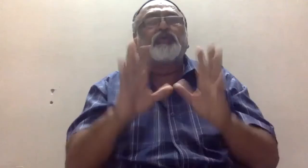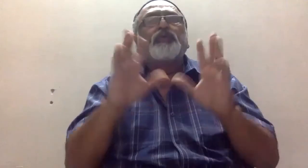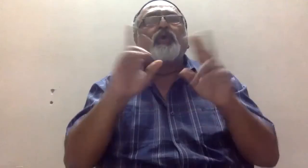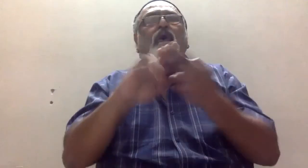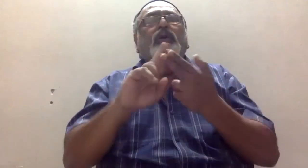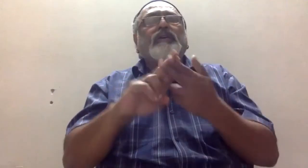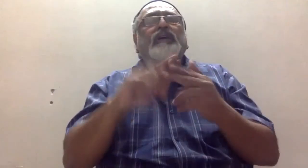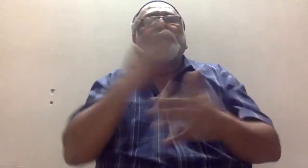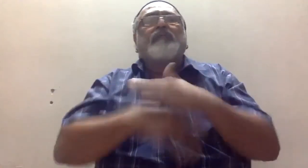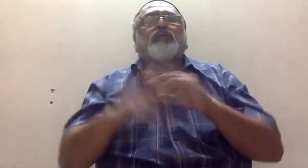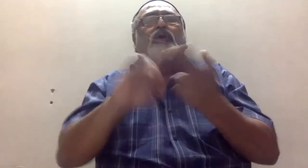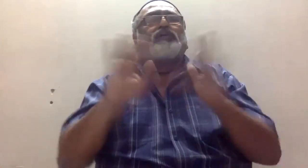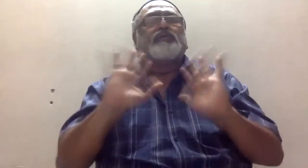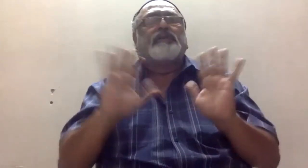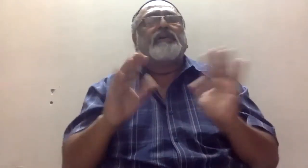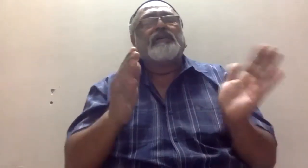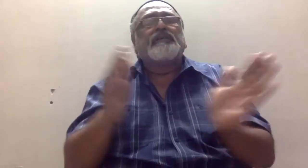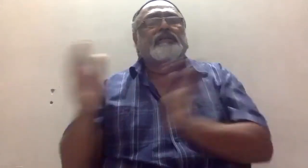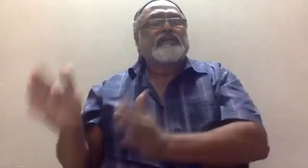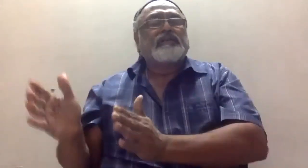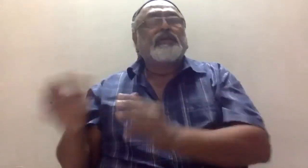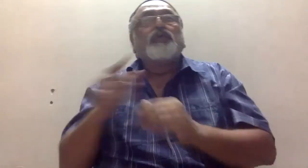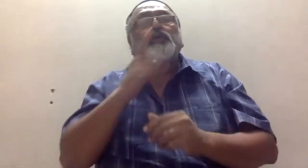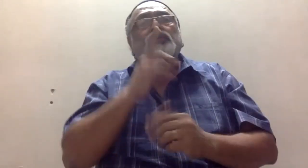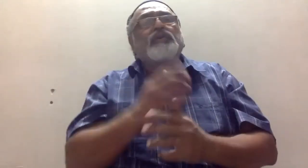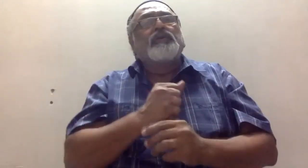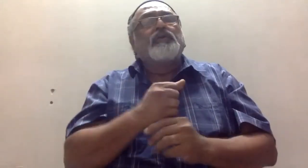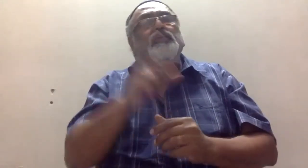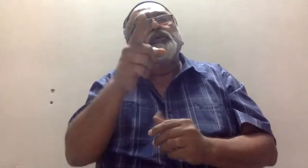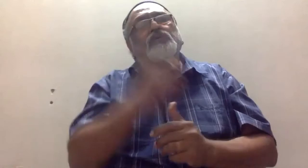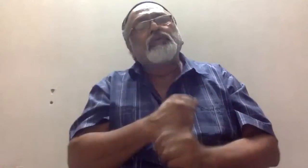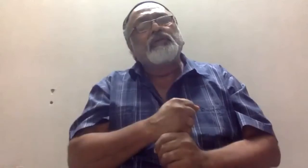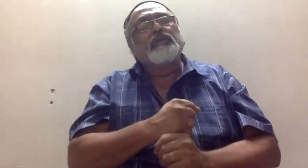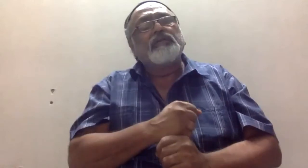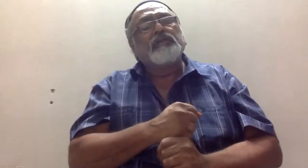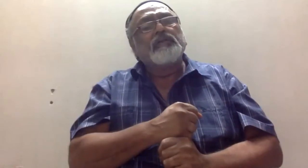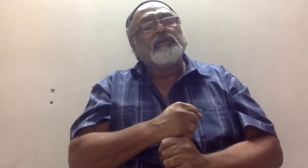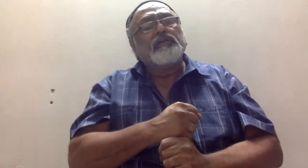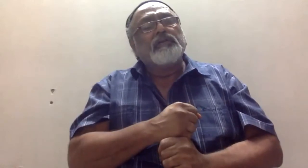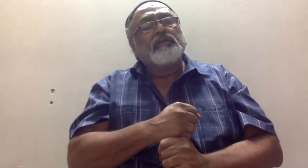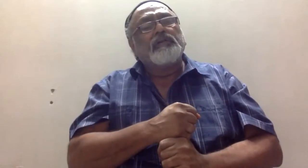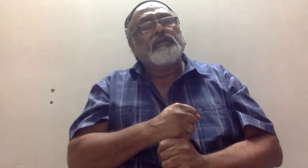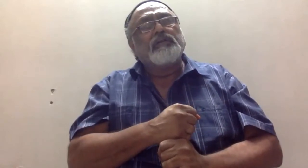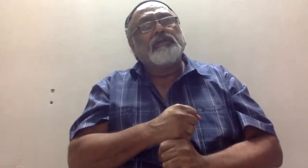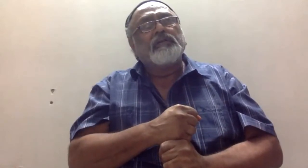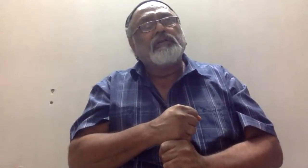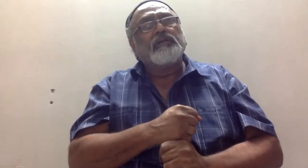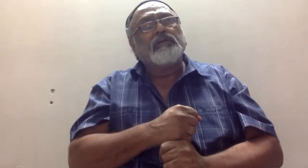would you call somebody on, because I mean,